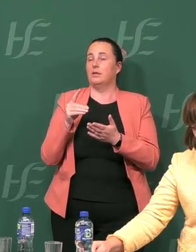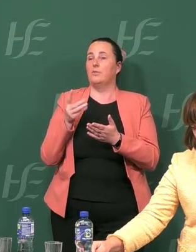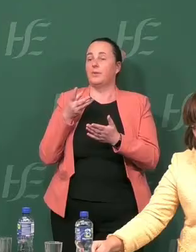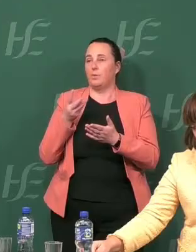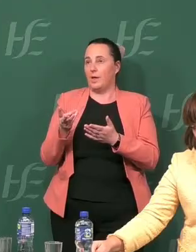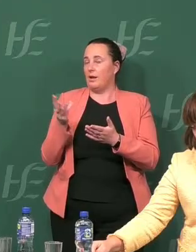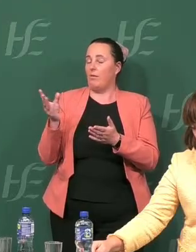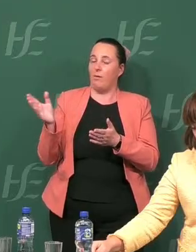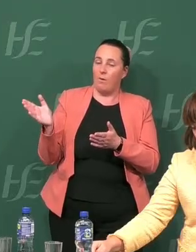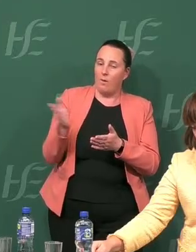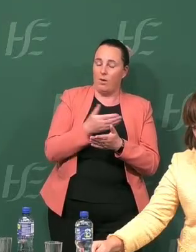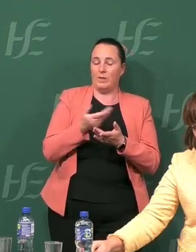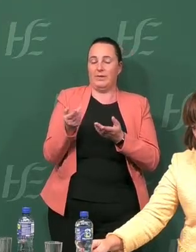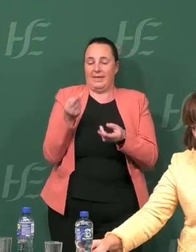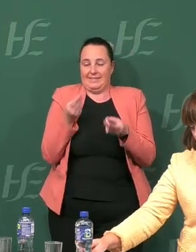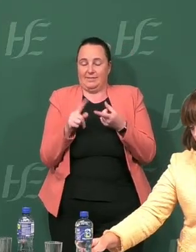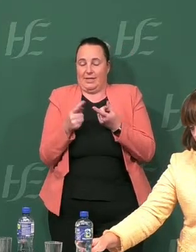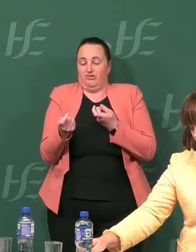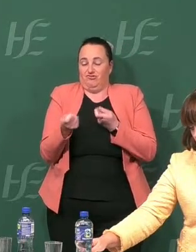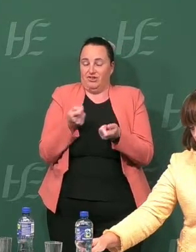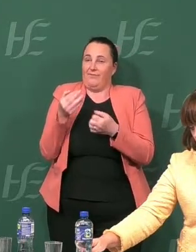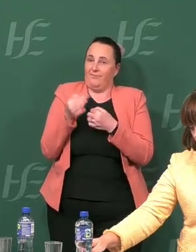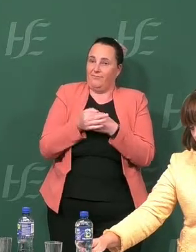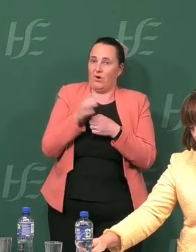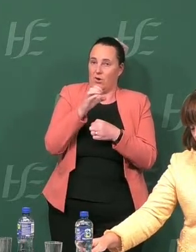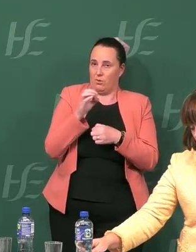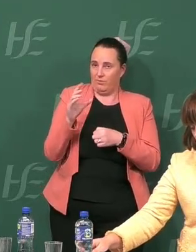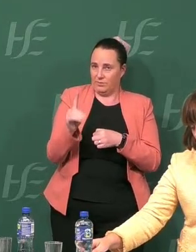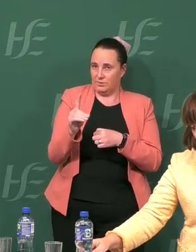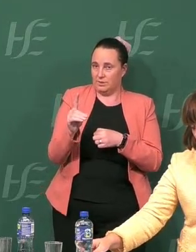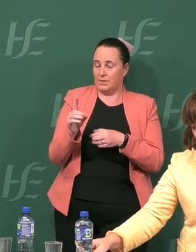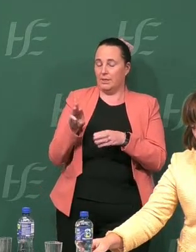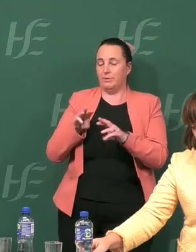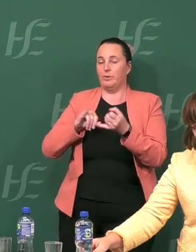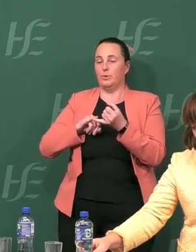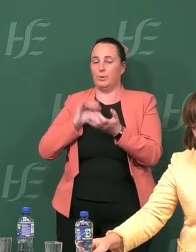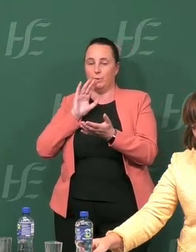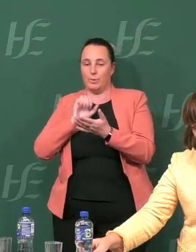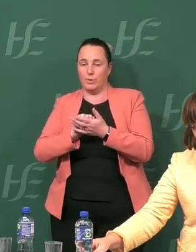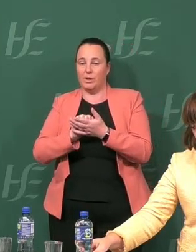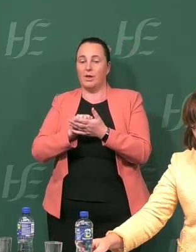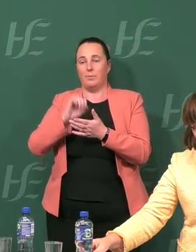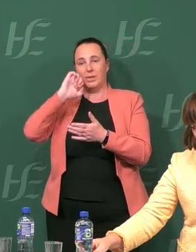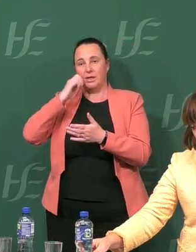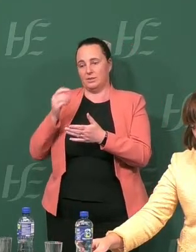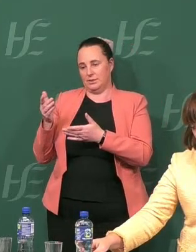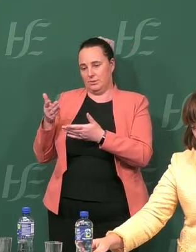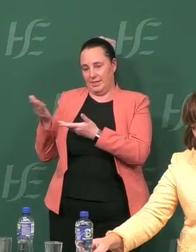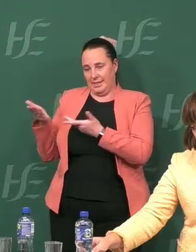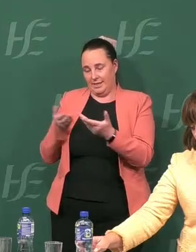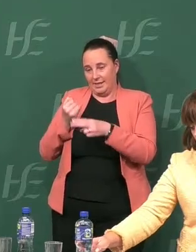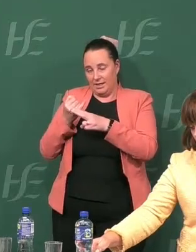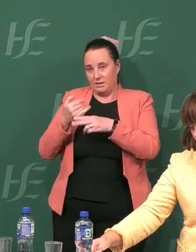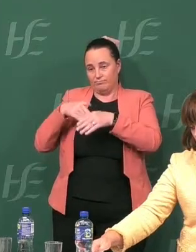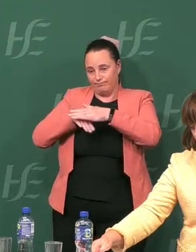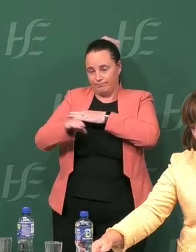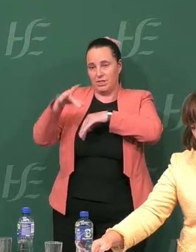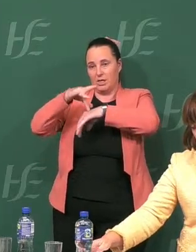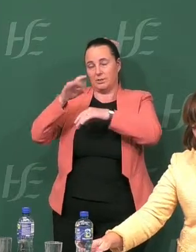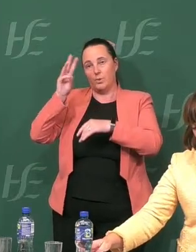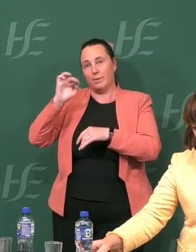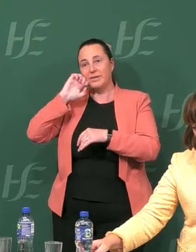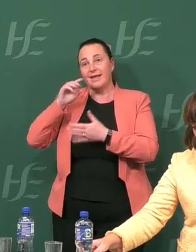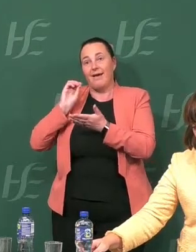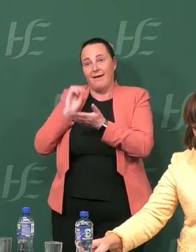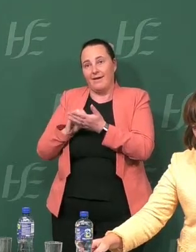be assessed and treated with COVID. People identified are admitted for COVID. Again, a snapshot of what we're seeing over the last